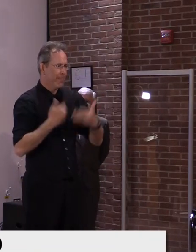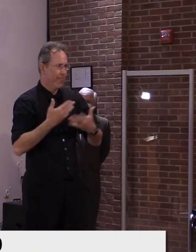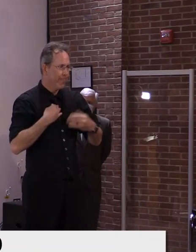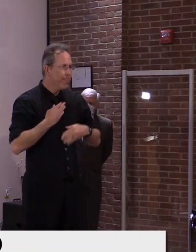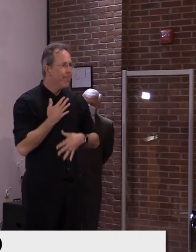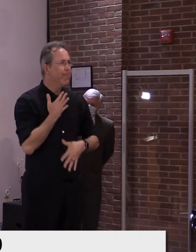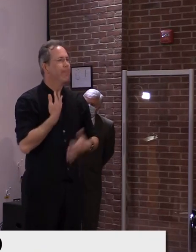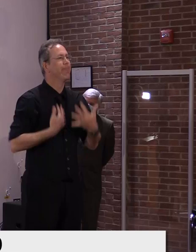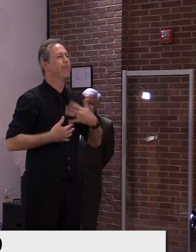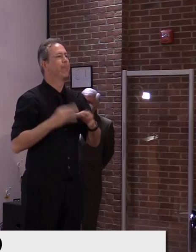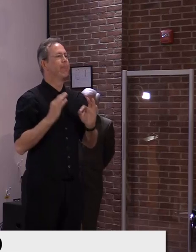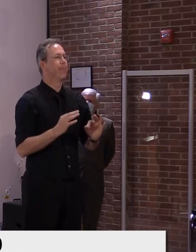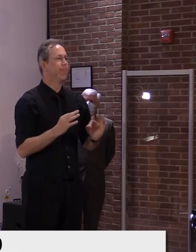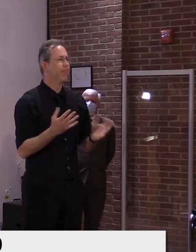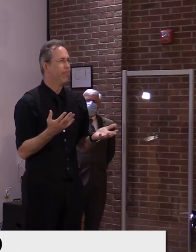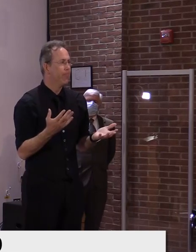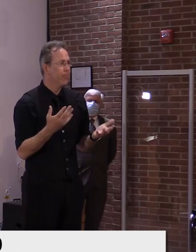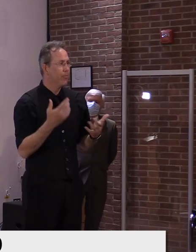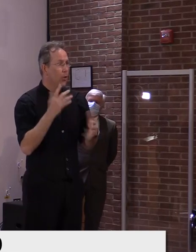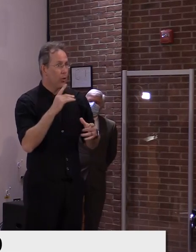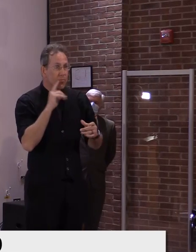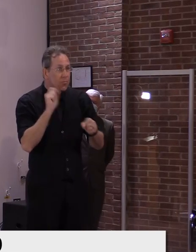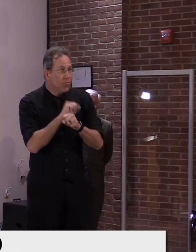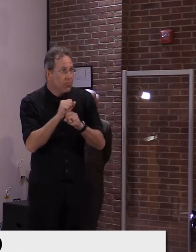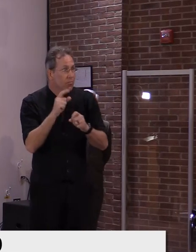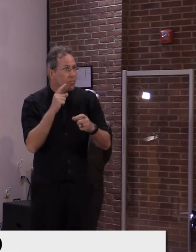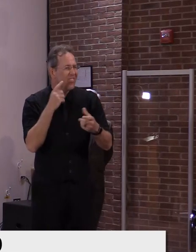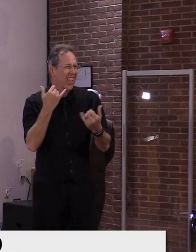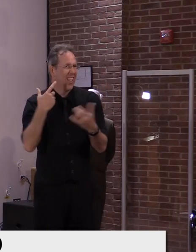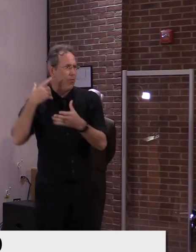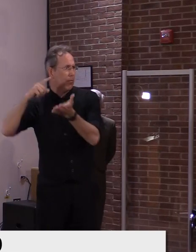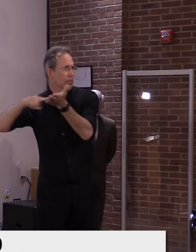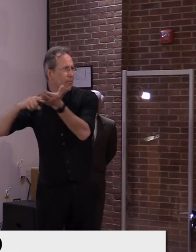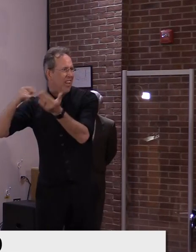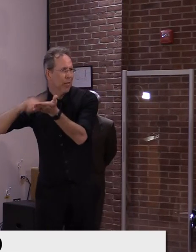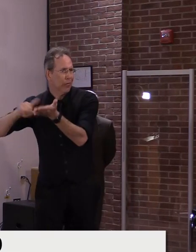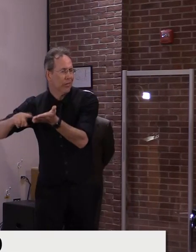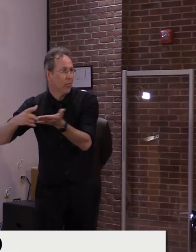to say that those things. And this kind of